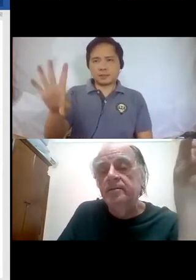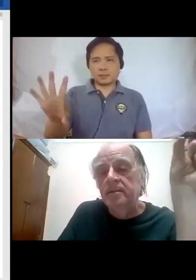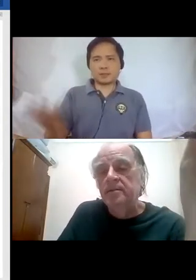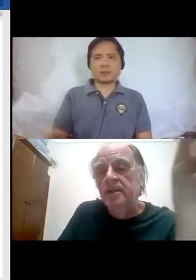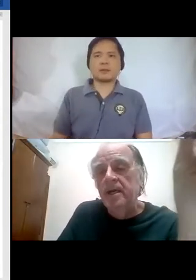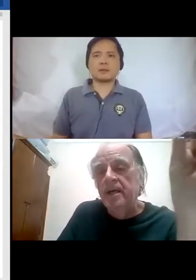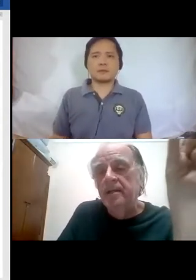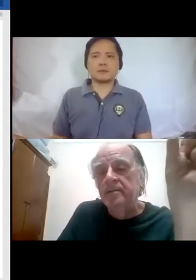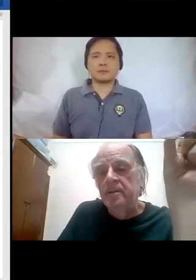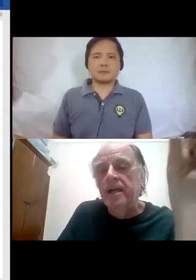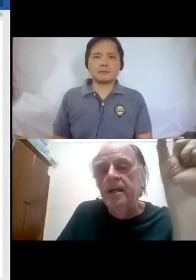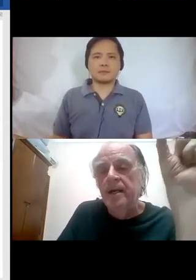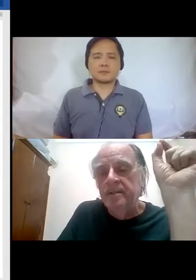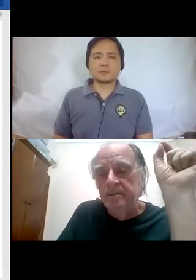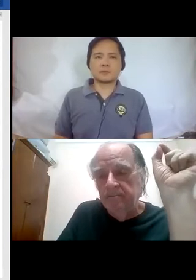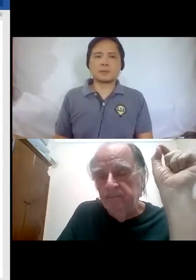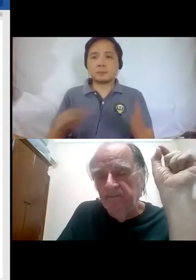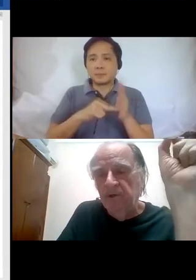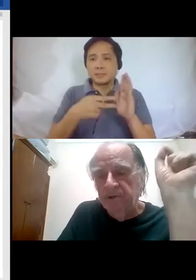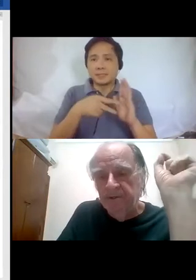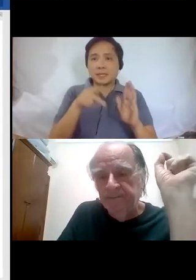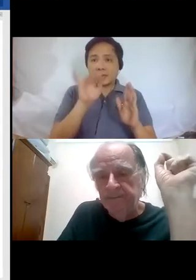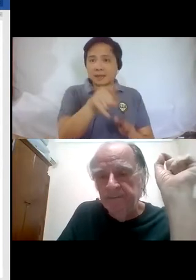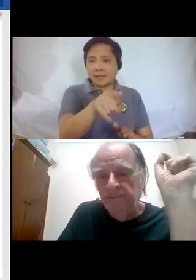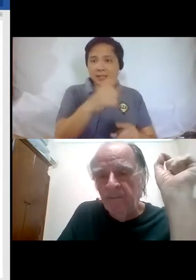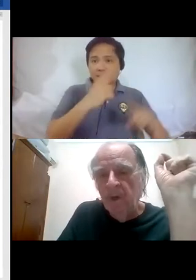out and analyze it first.